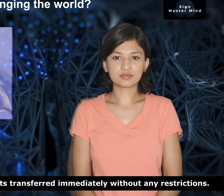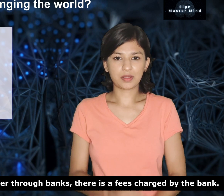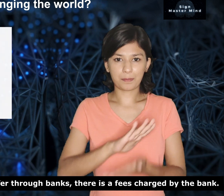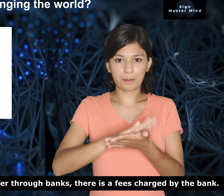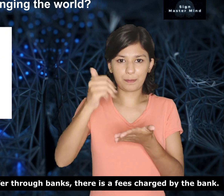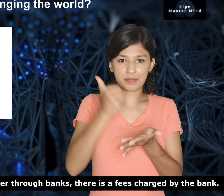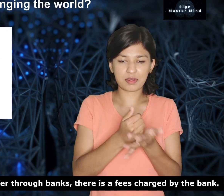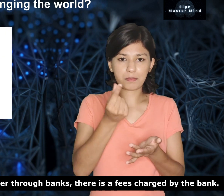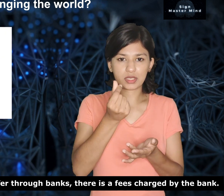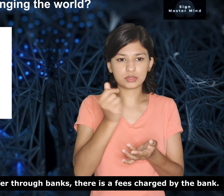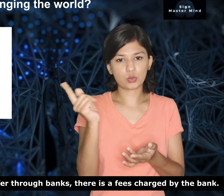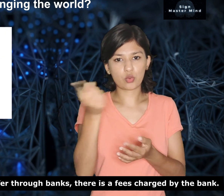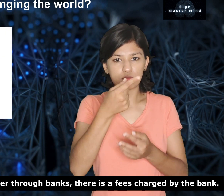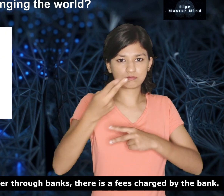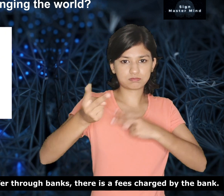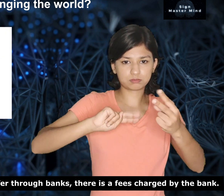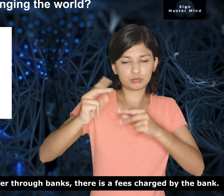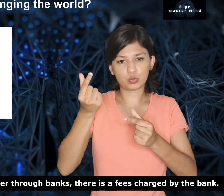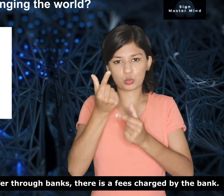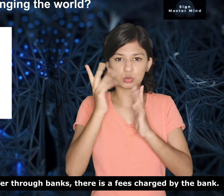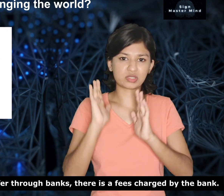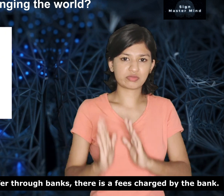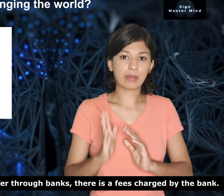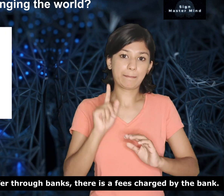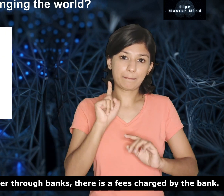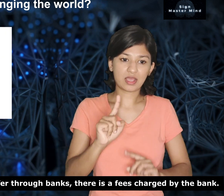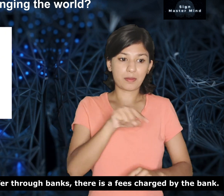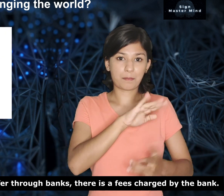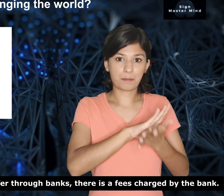When you transfer through banks, there is a fees charged by the bank